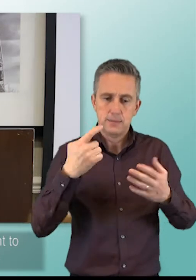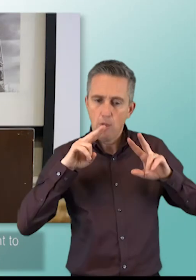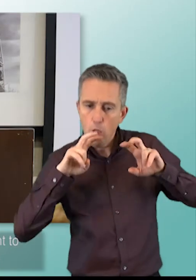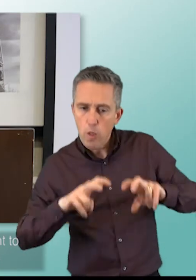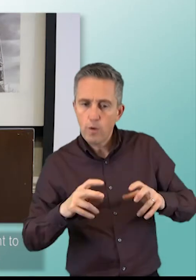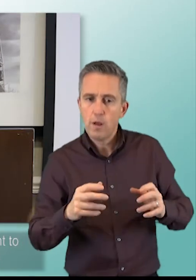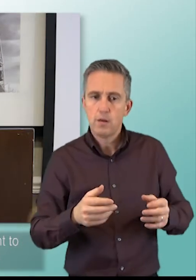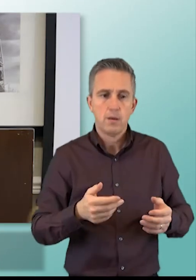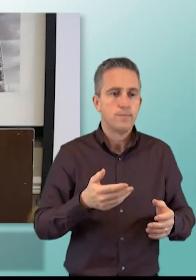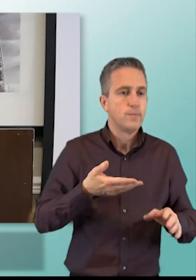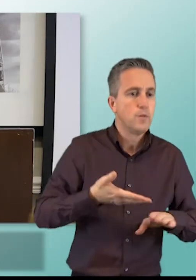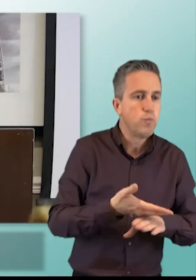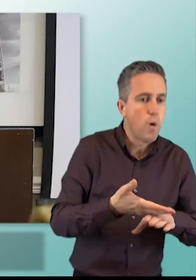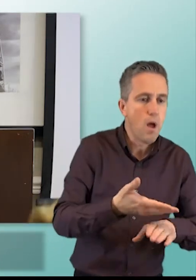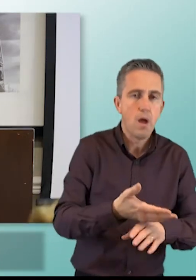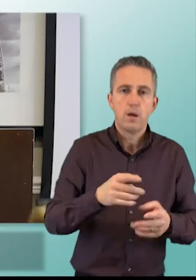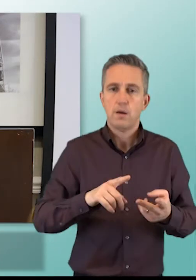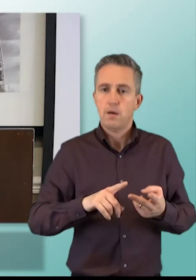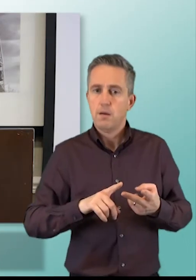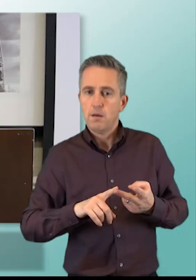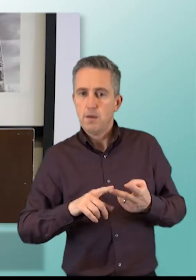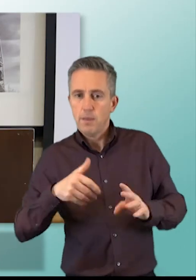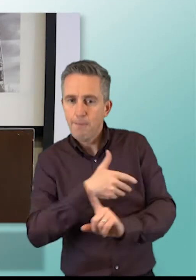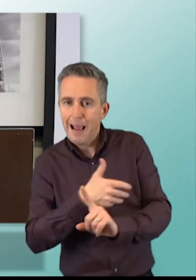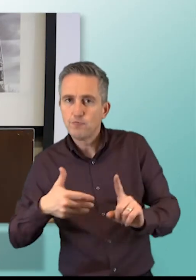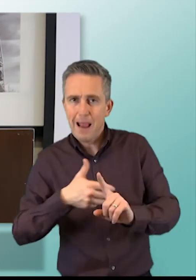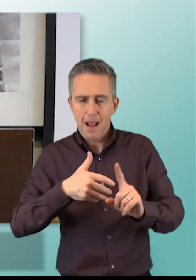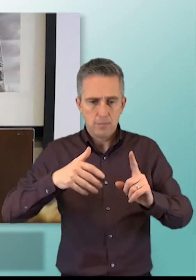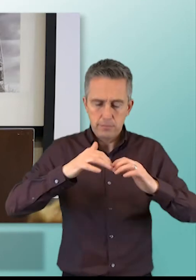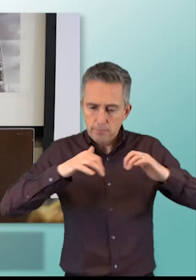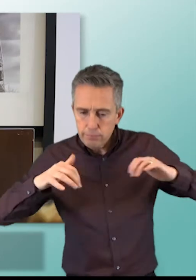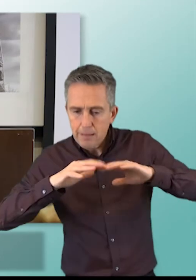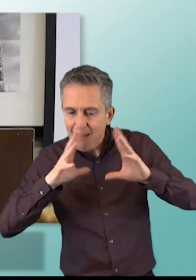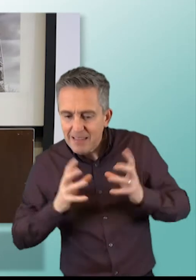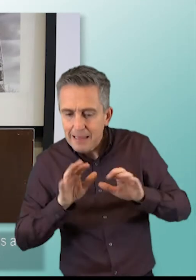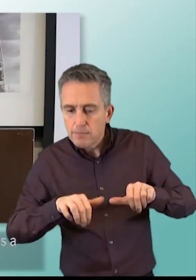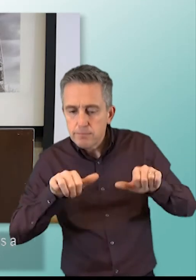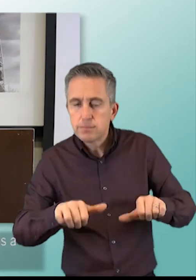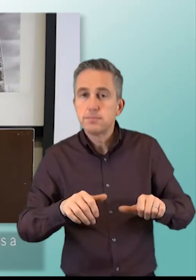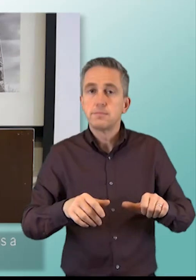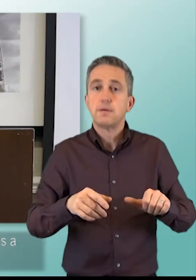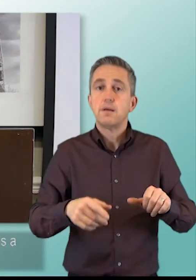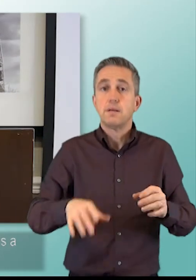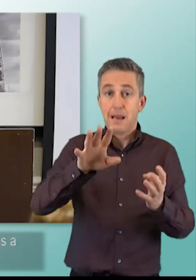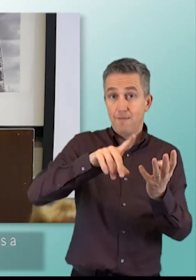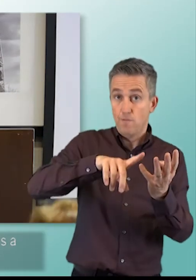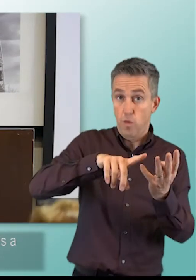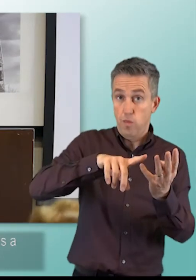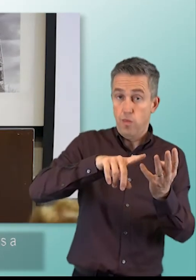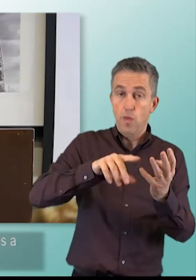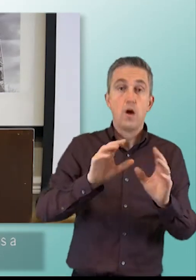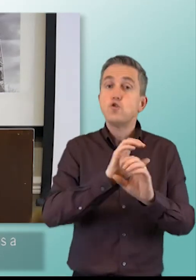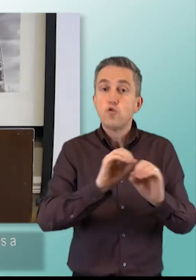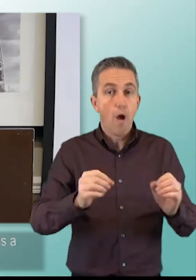the organization is functioning as well as what it's doing and what it is actually delivering. Now, that fourth point there about